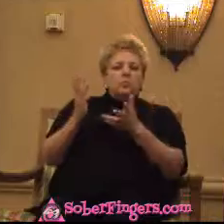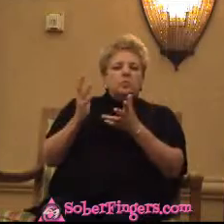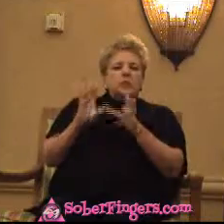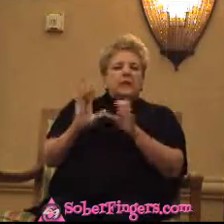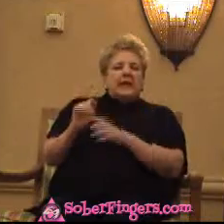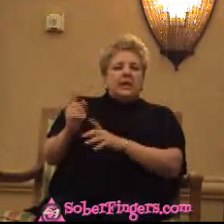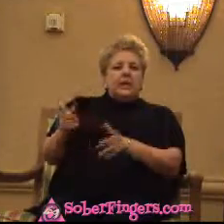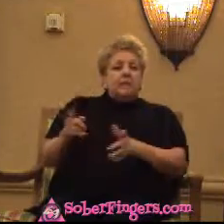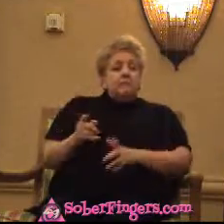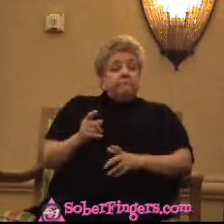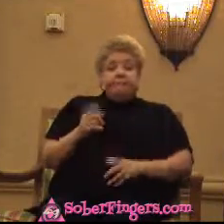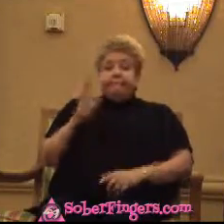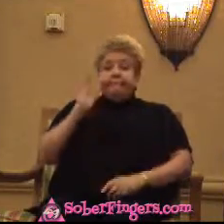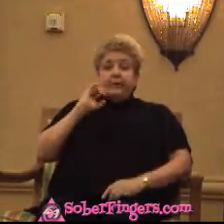total military service.